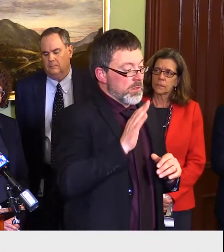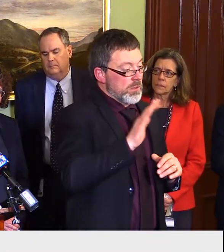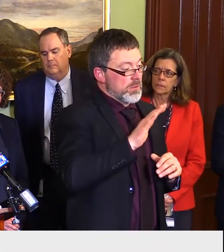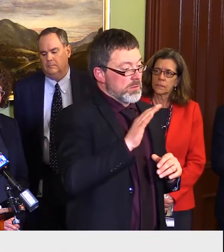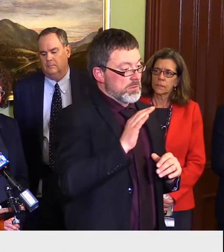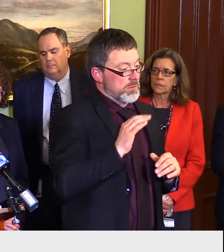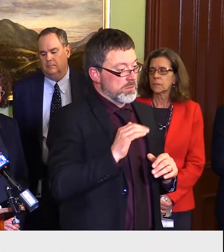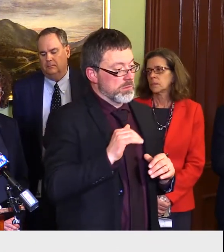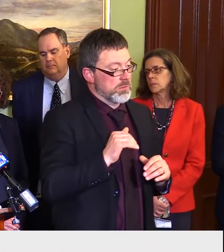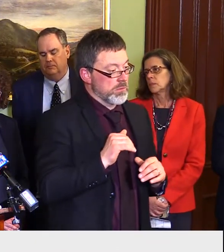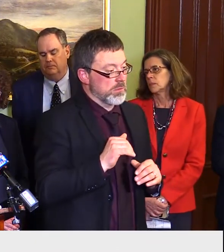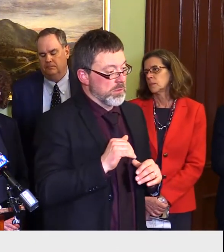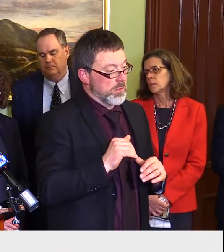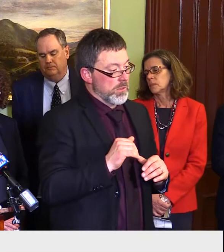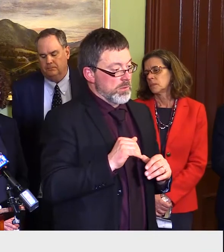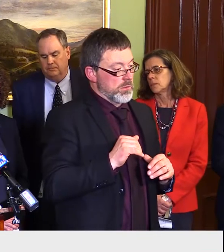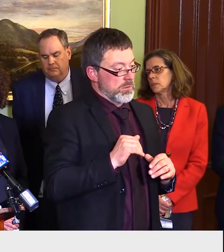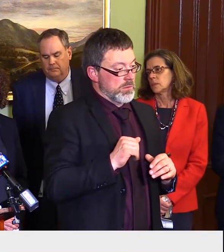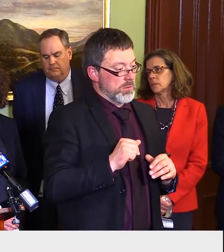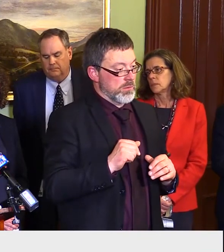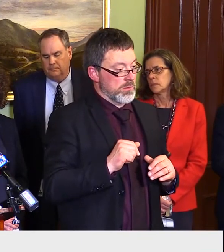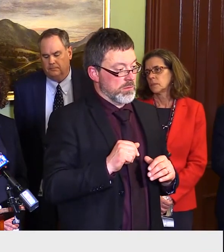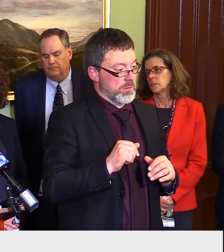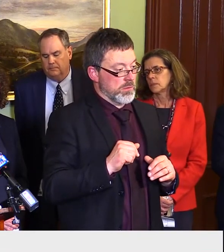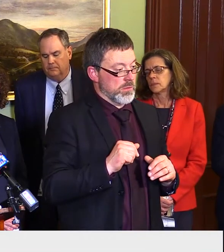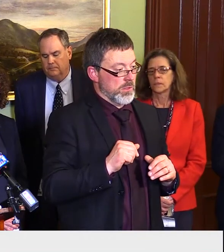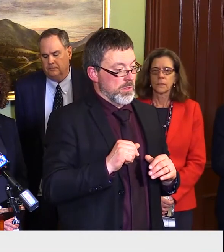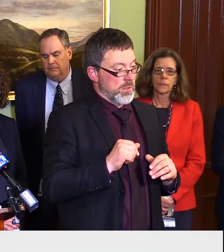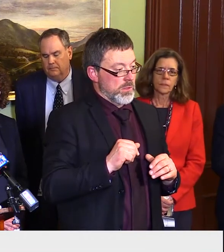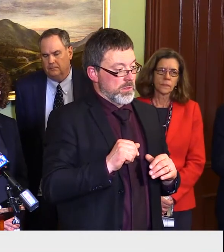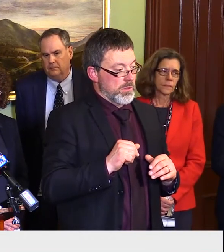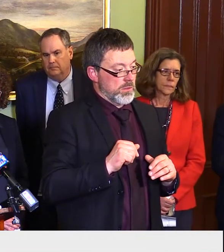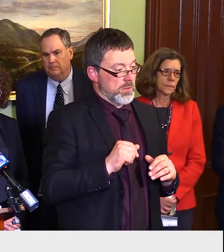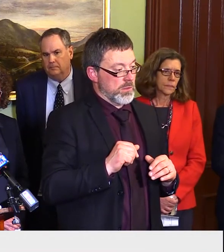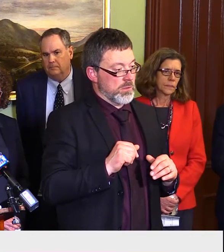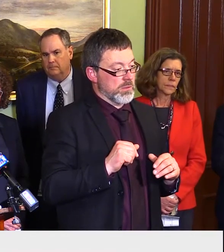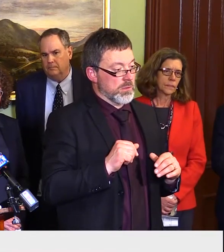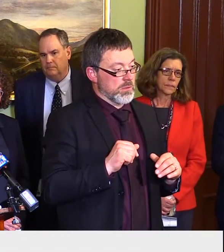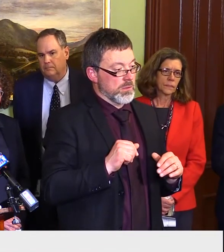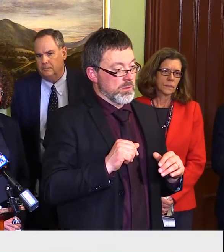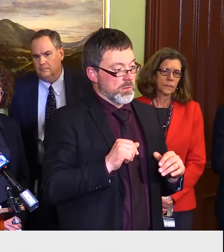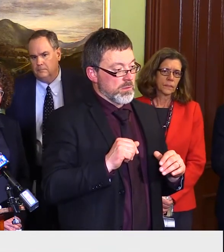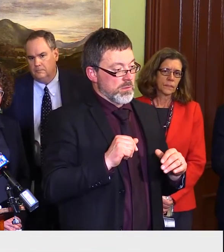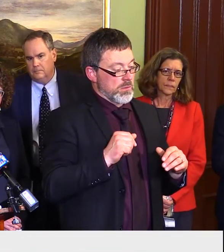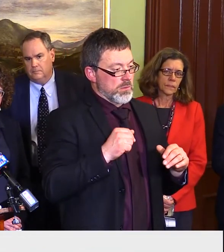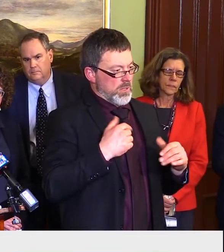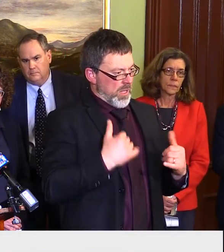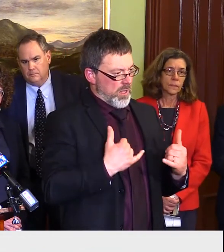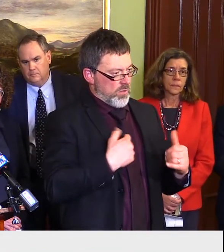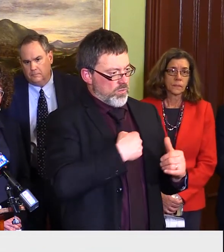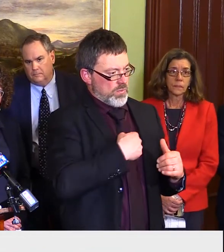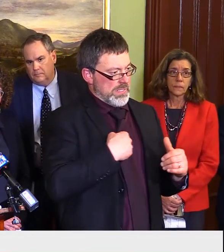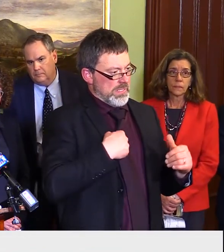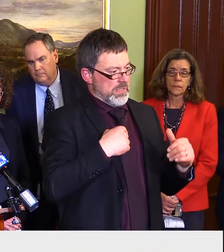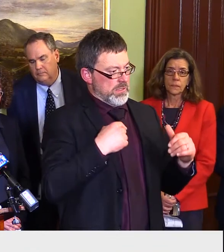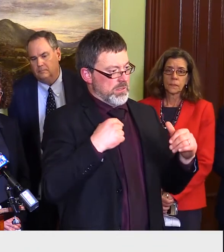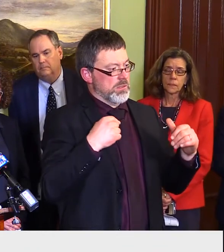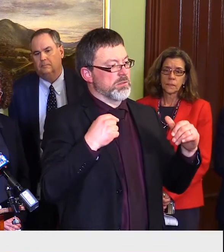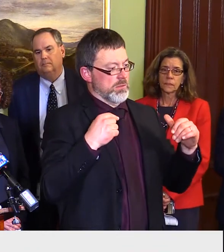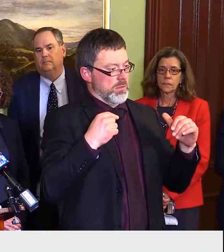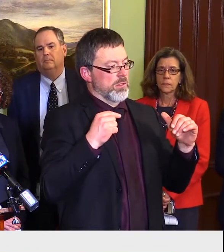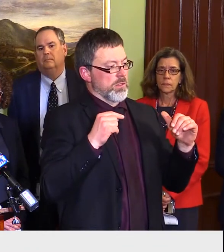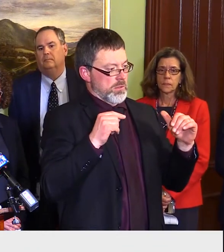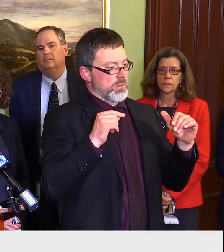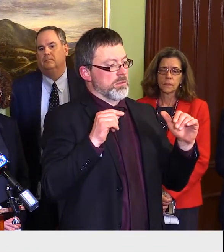hurt in terms of the federal package. And then I guess if we do see some sort of shortfall of revenue or some sort of hit